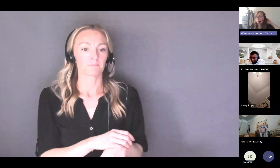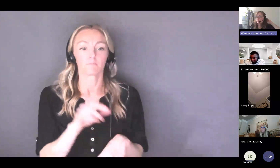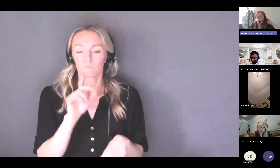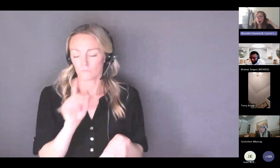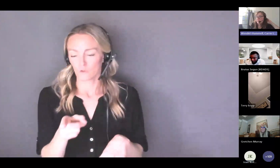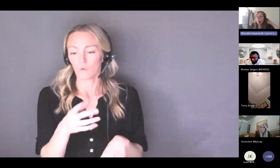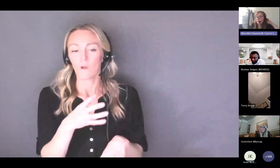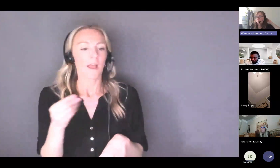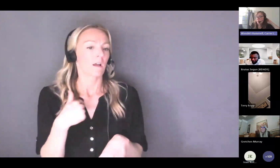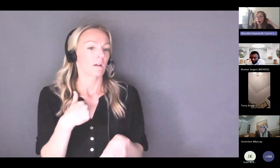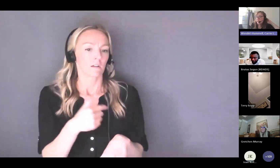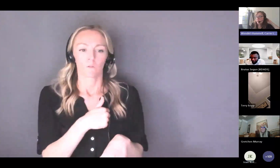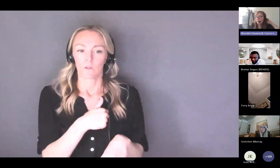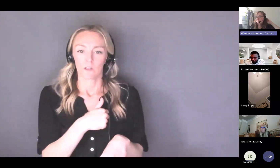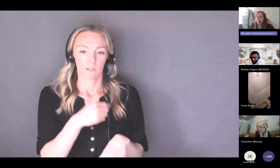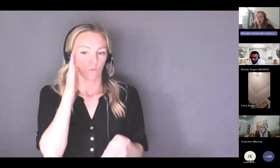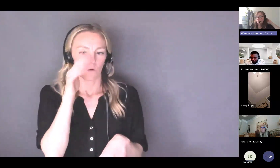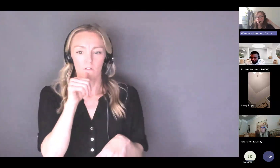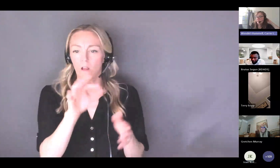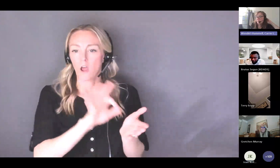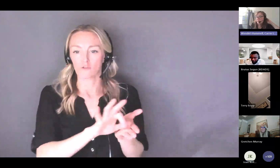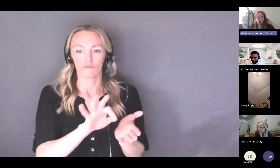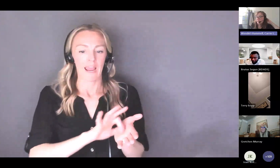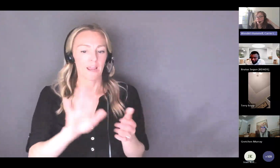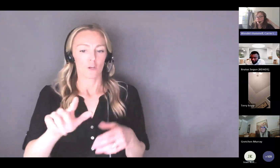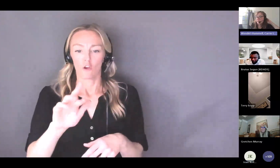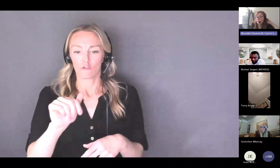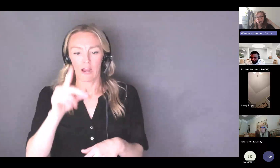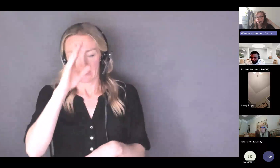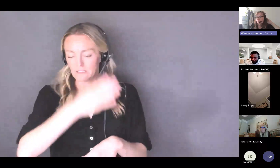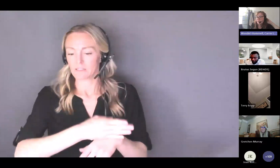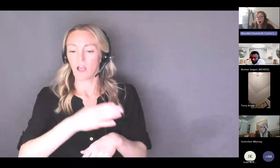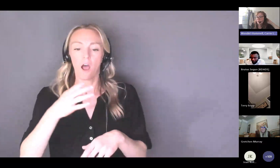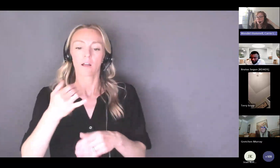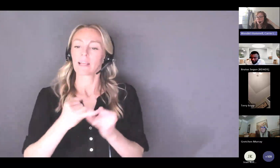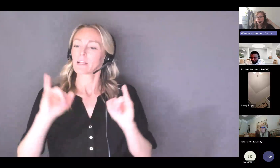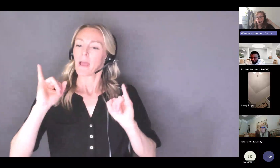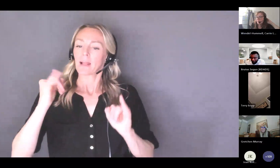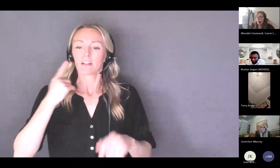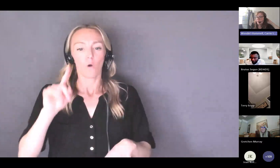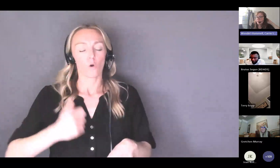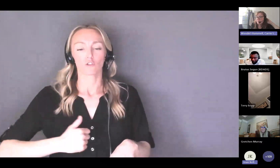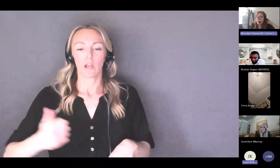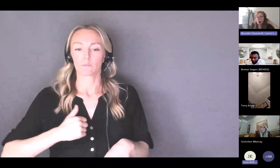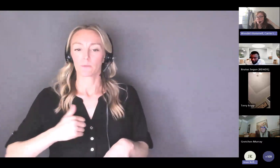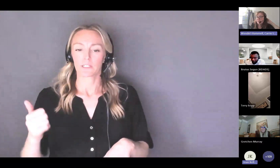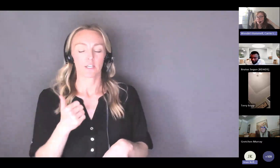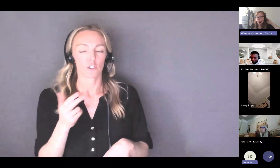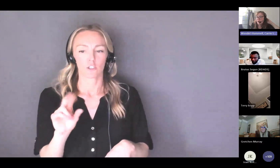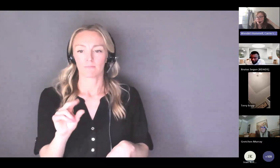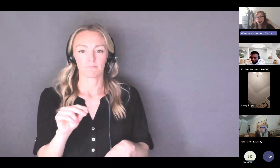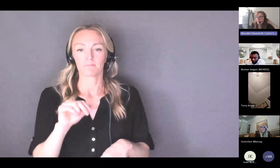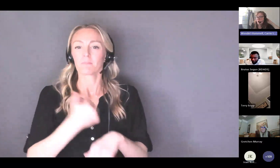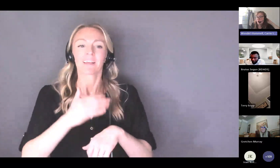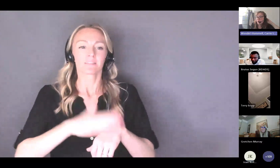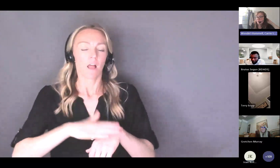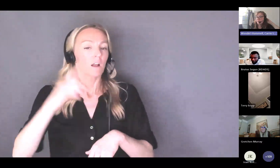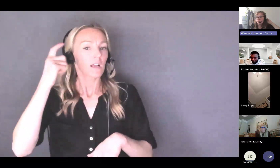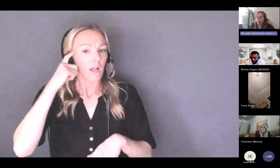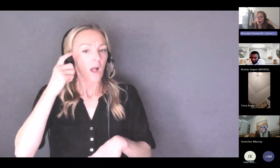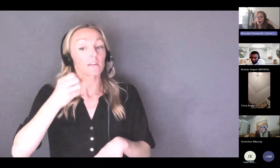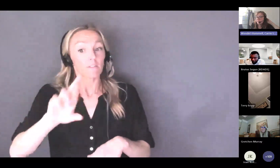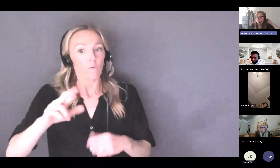and we wouldn't rate your grandson as being independent in transportation either. It's based on cognitive